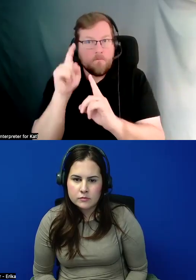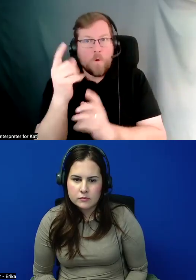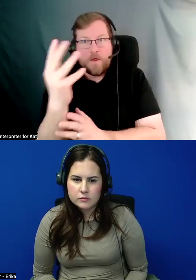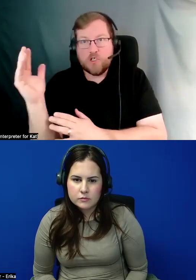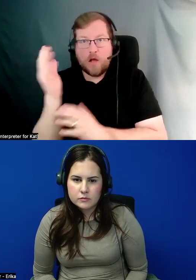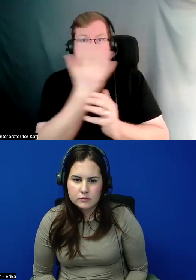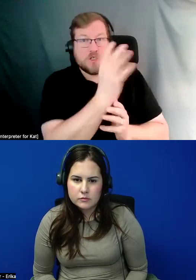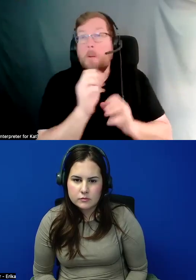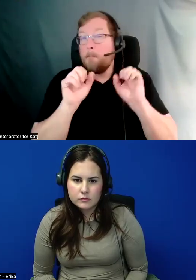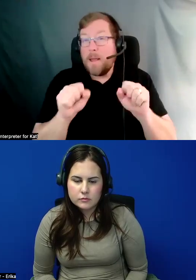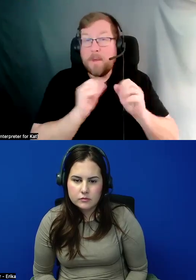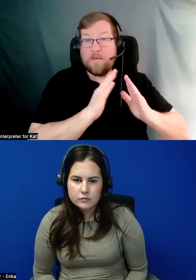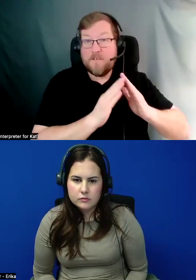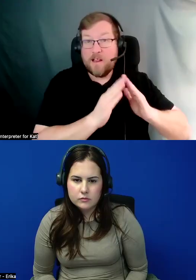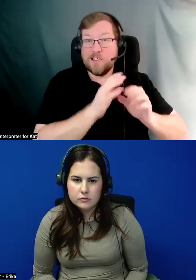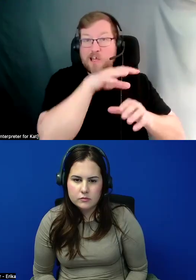a village there?